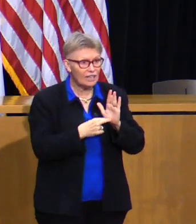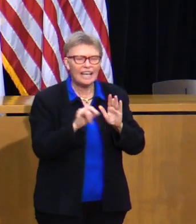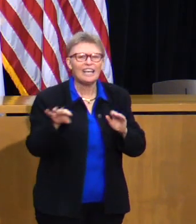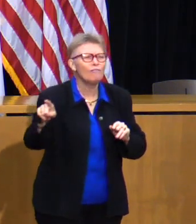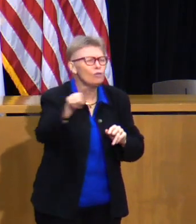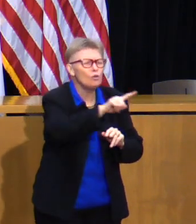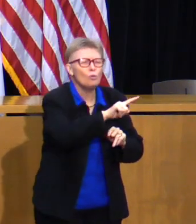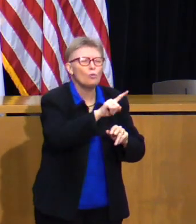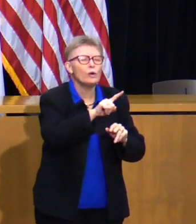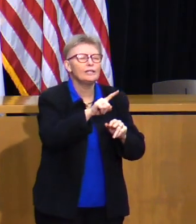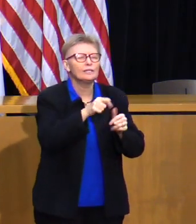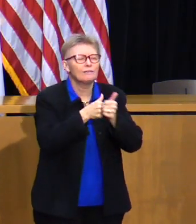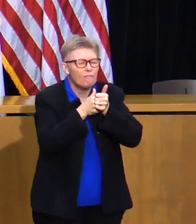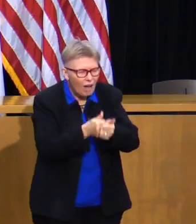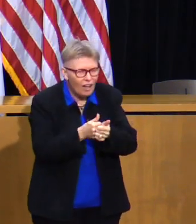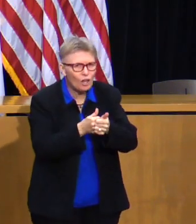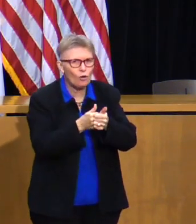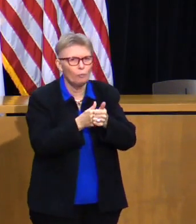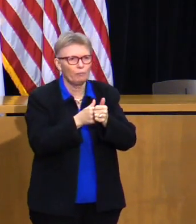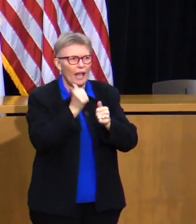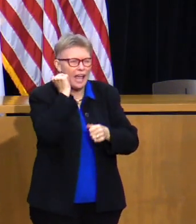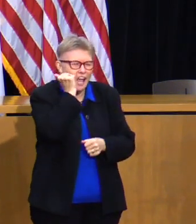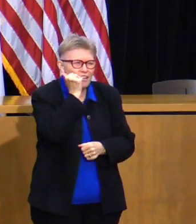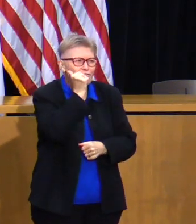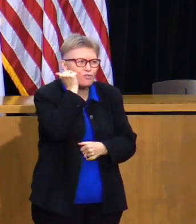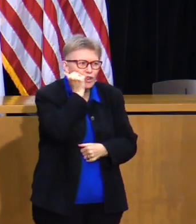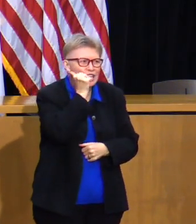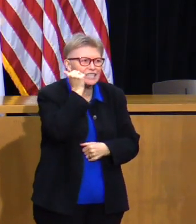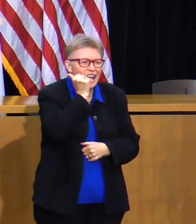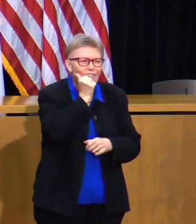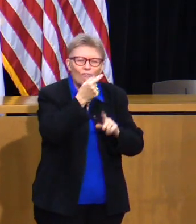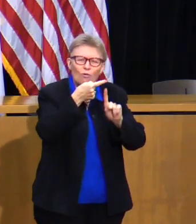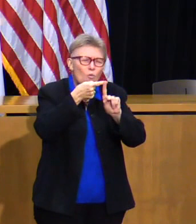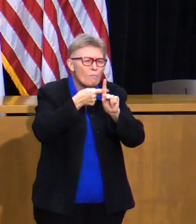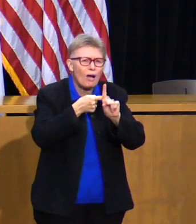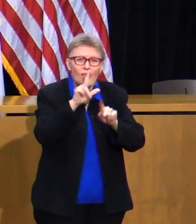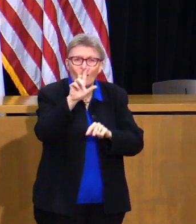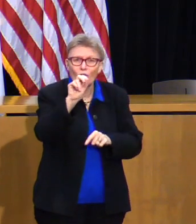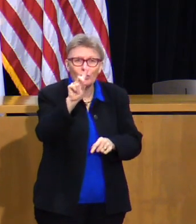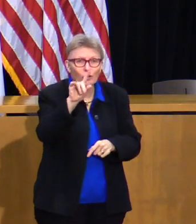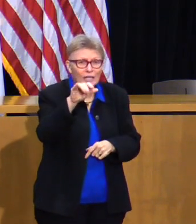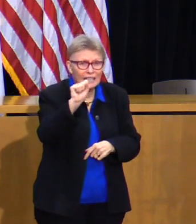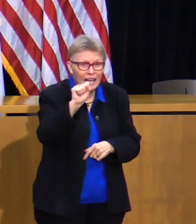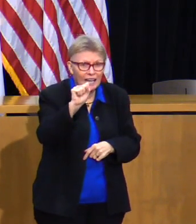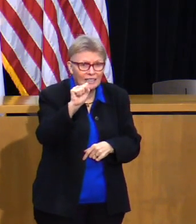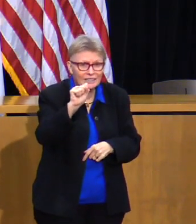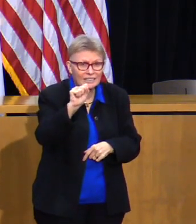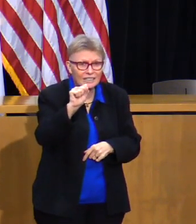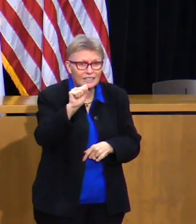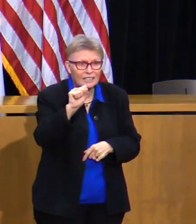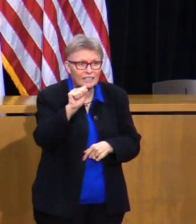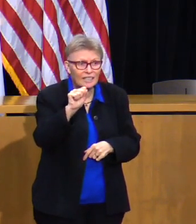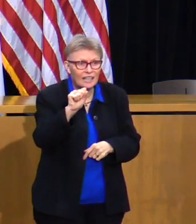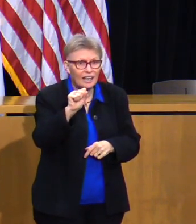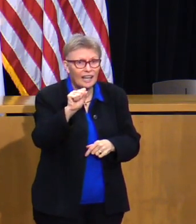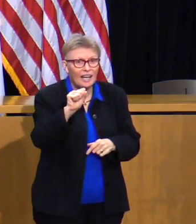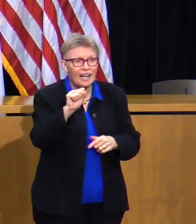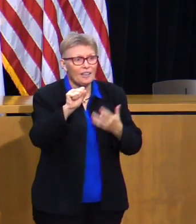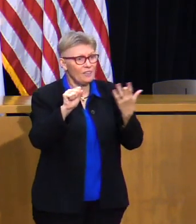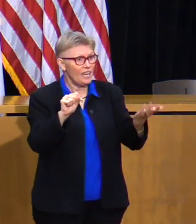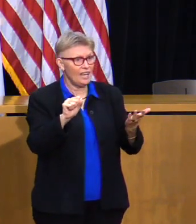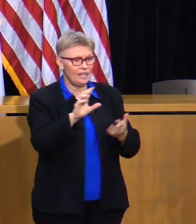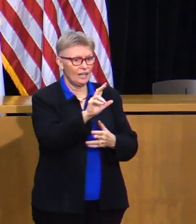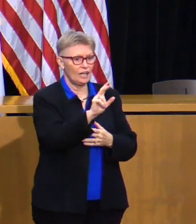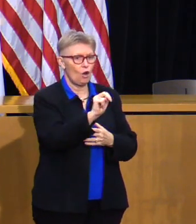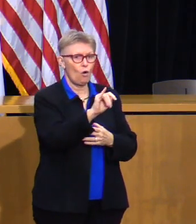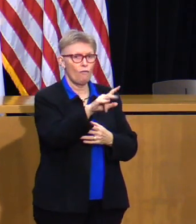commit to being disciplined, vigilant, and consistent about it, we could take all the gas out of the